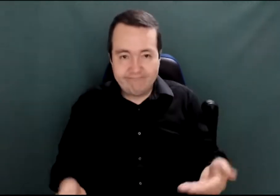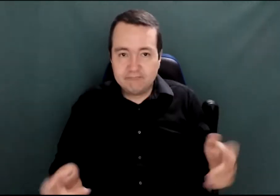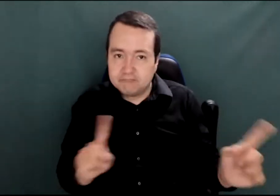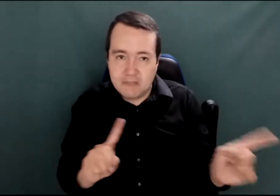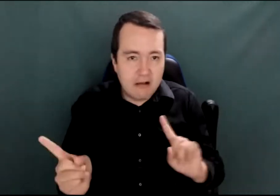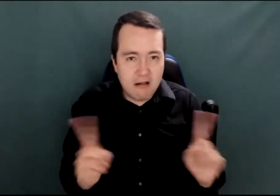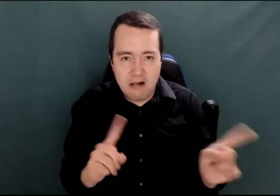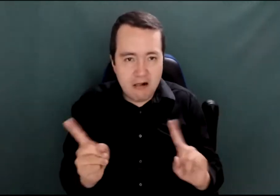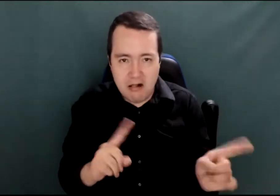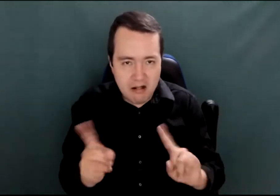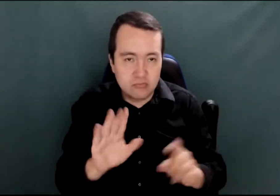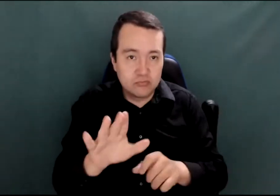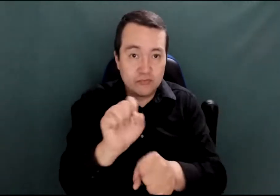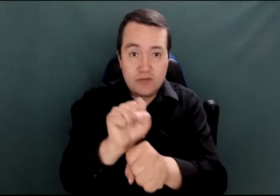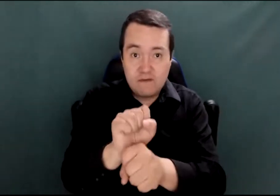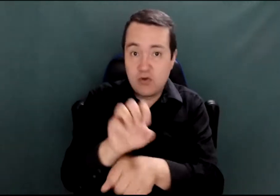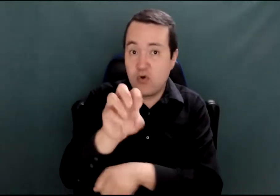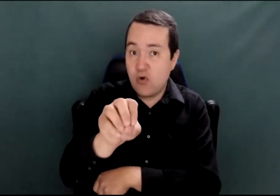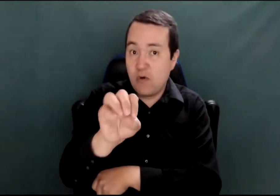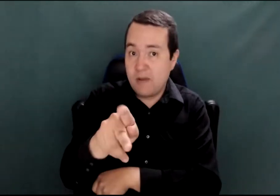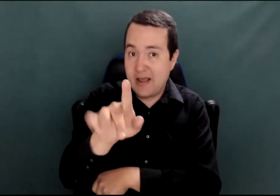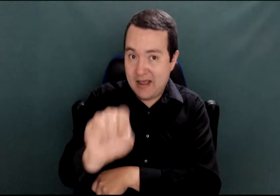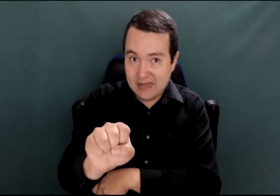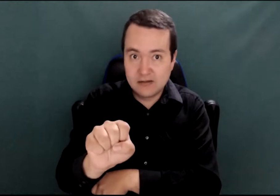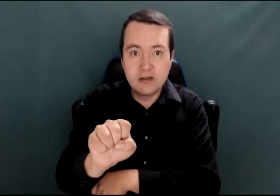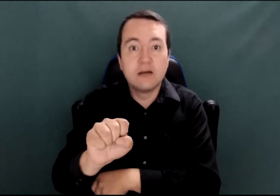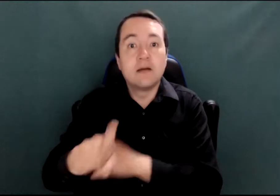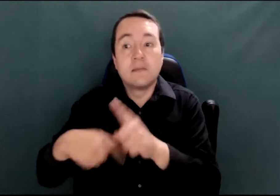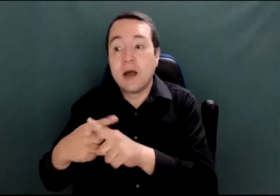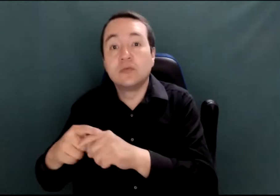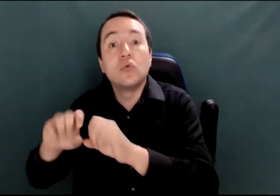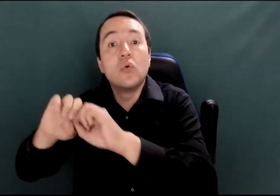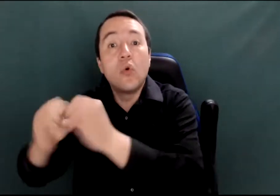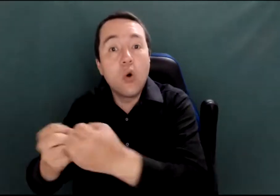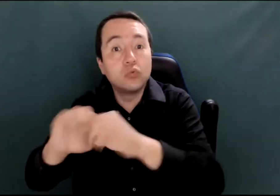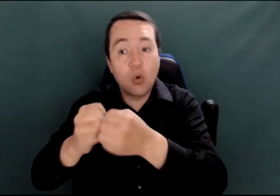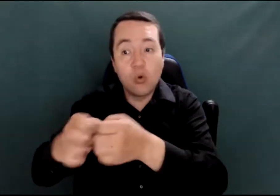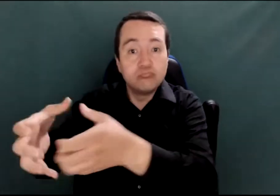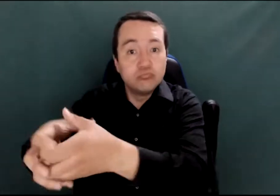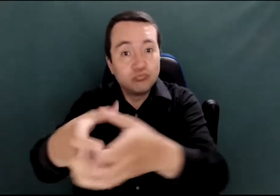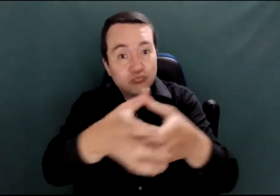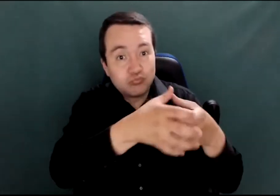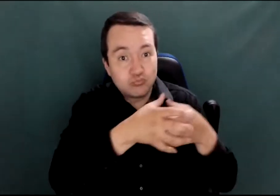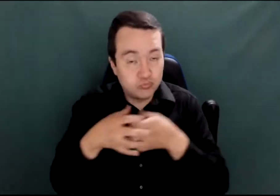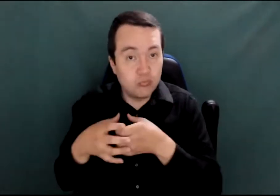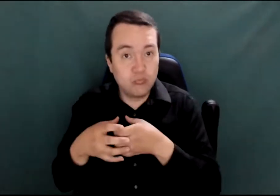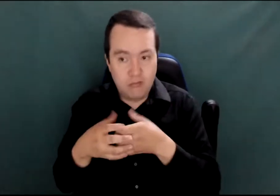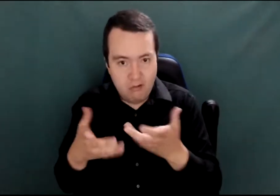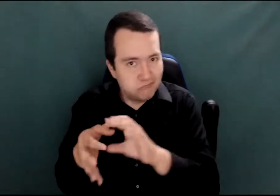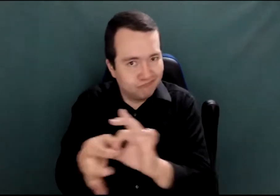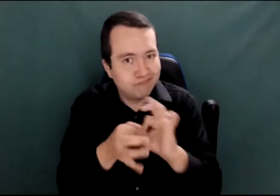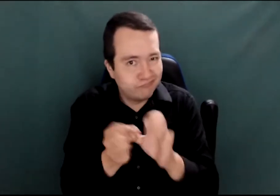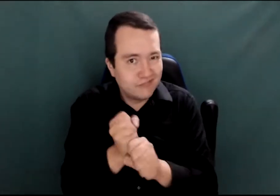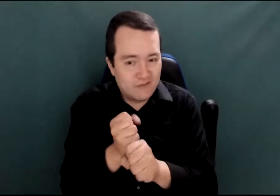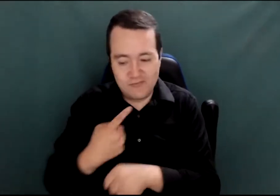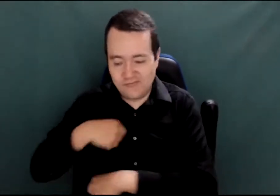to this exercise, to this work, which has been organized by the Pan American Health Organization and your organizations. And we